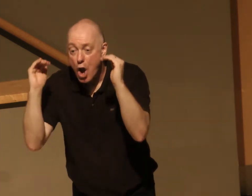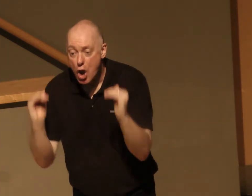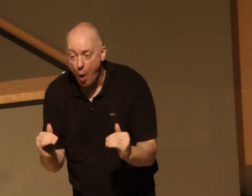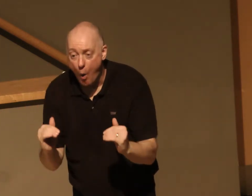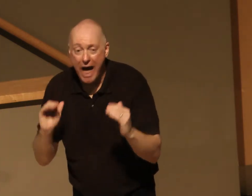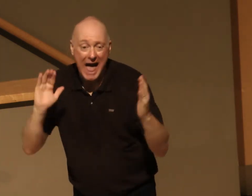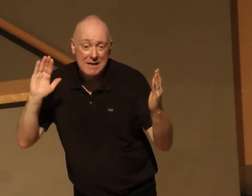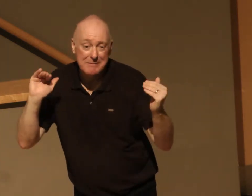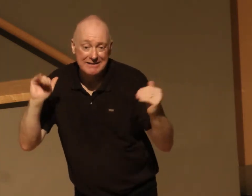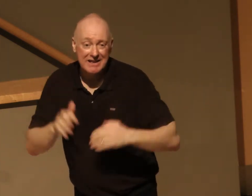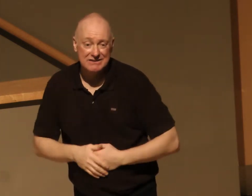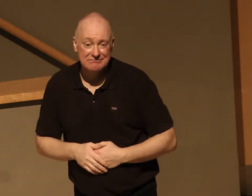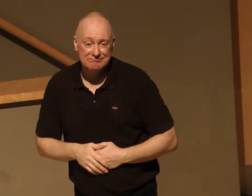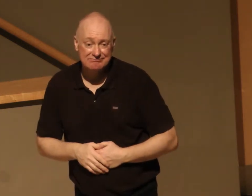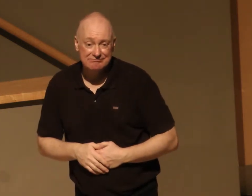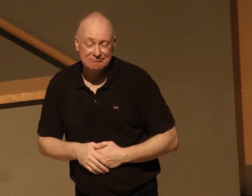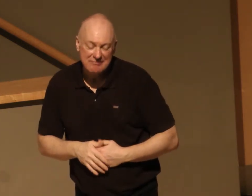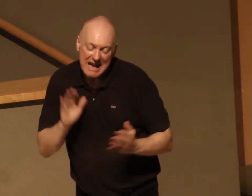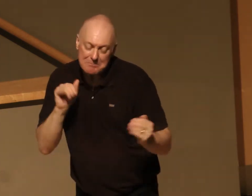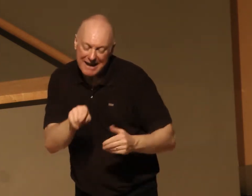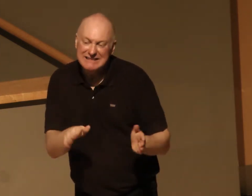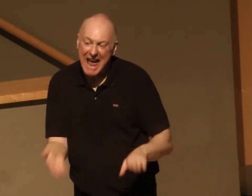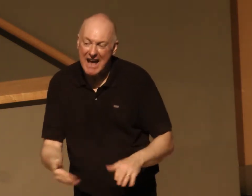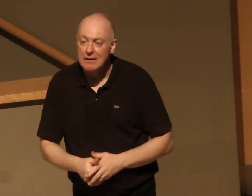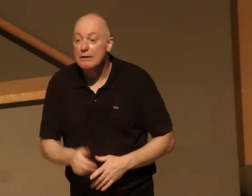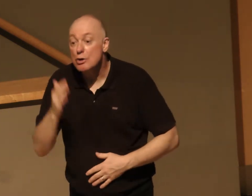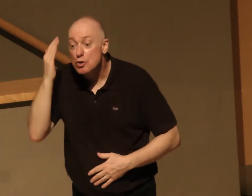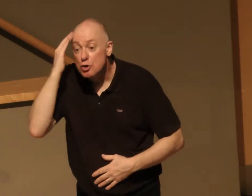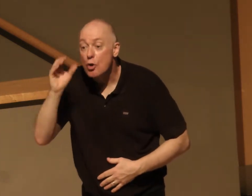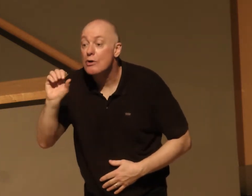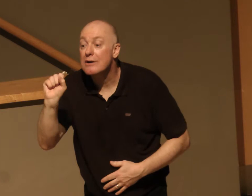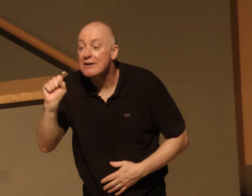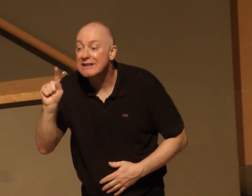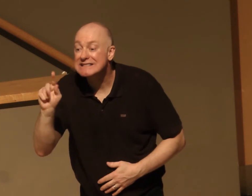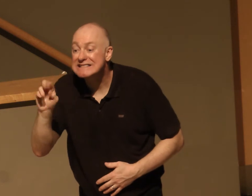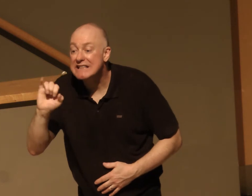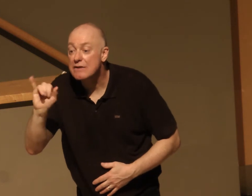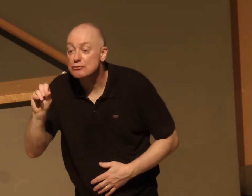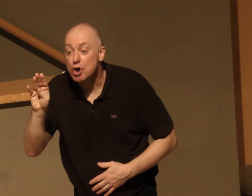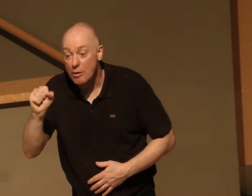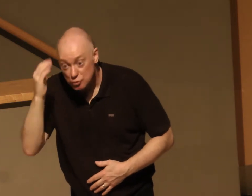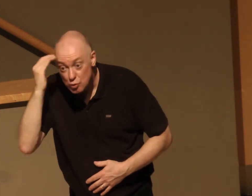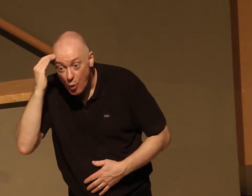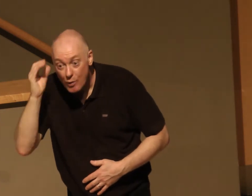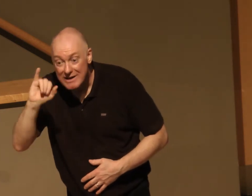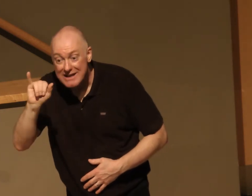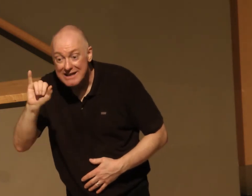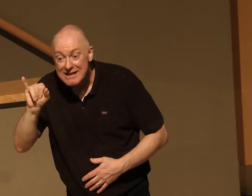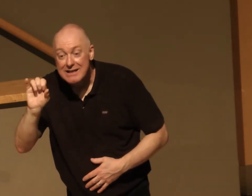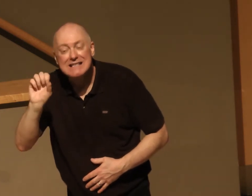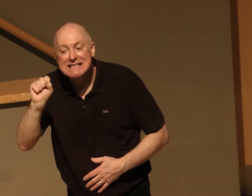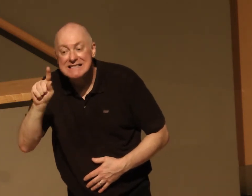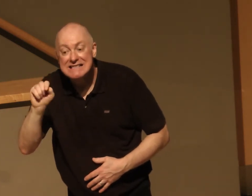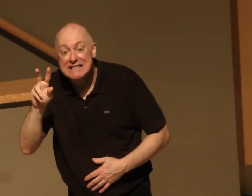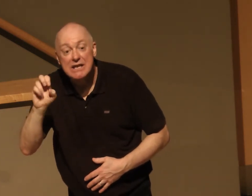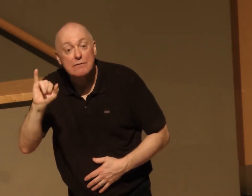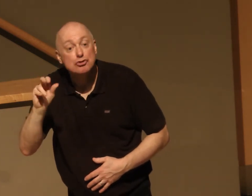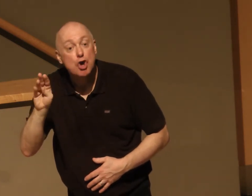expectations. Now on the screen for you is a picture of Steve Jobs. Many of may have heard of him. Steve Jobs was the creative mind behind the